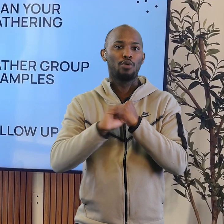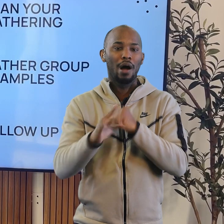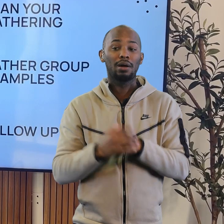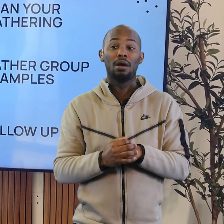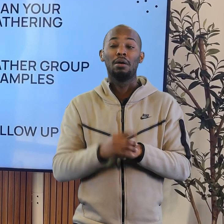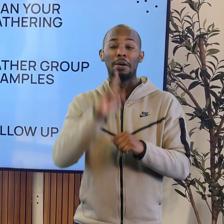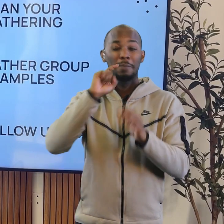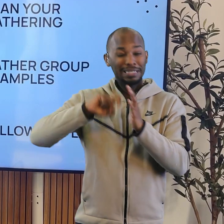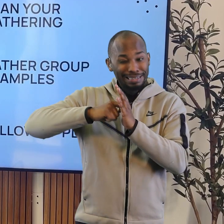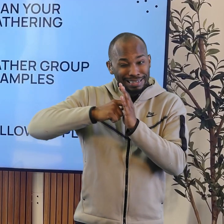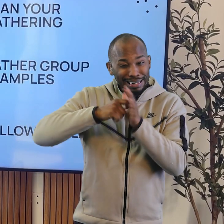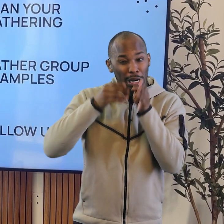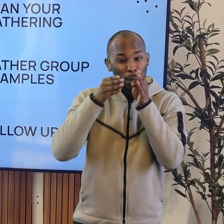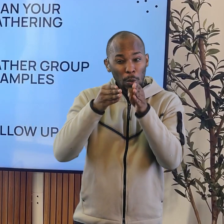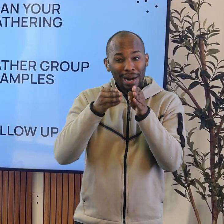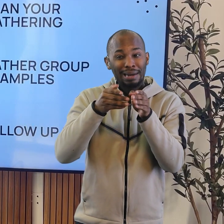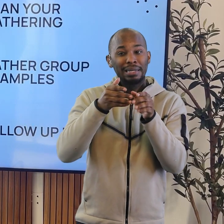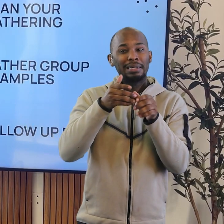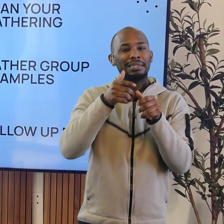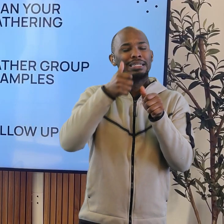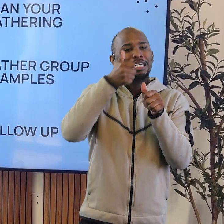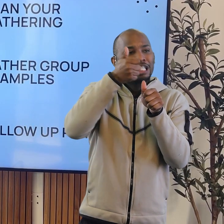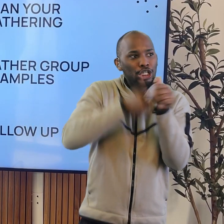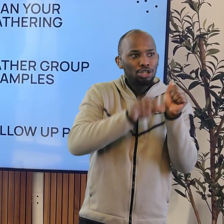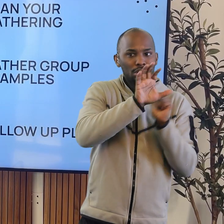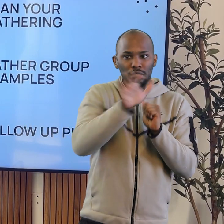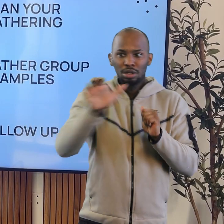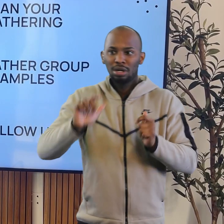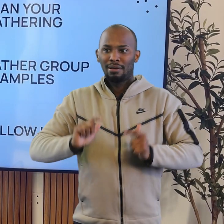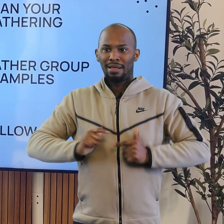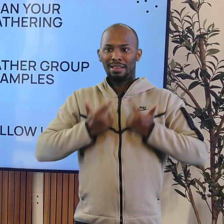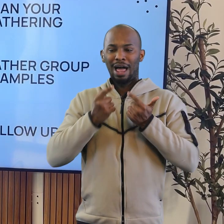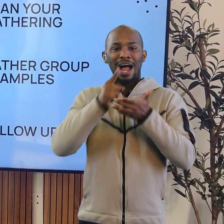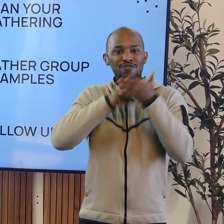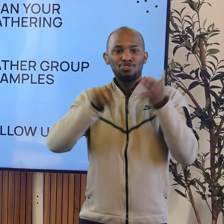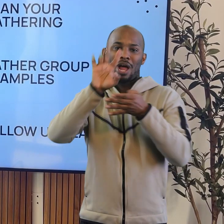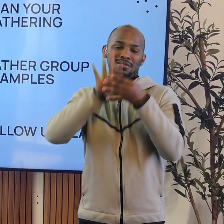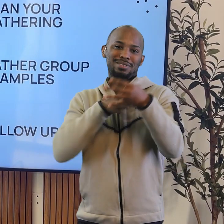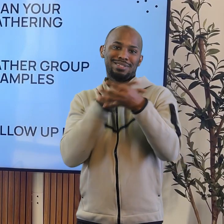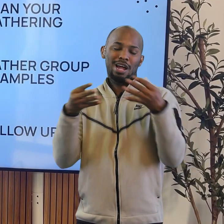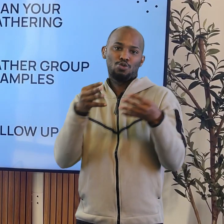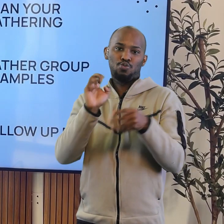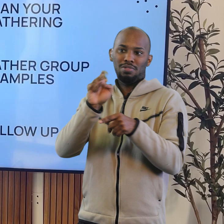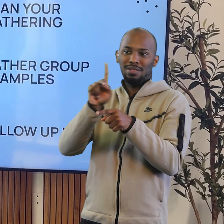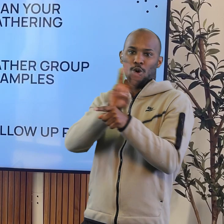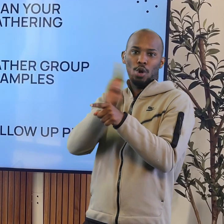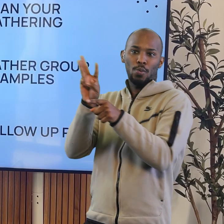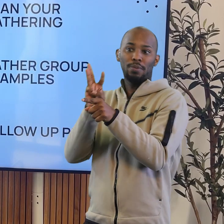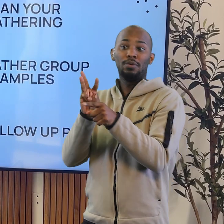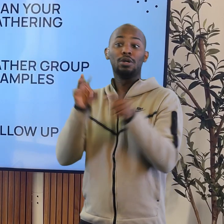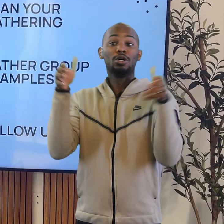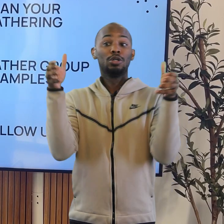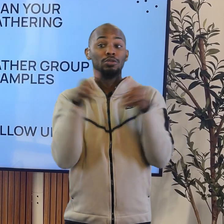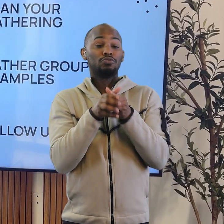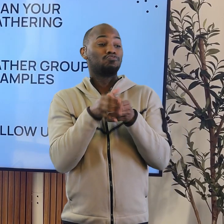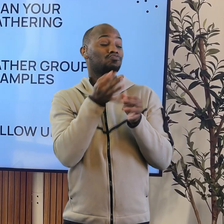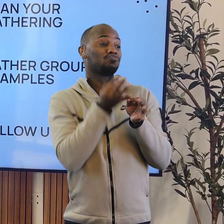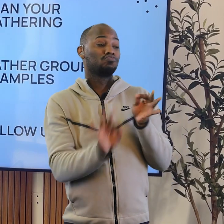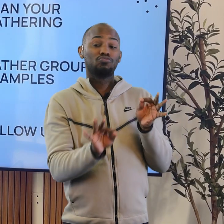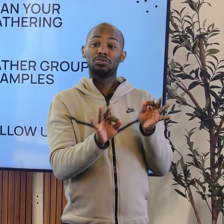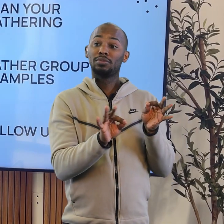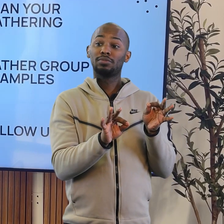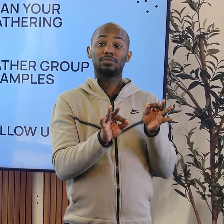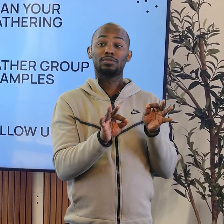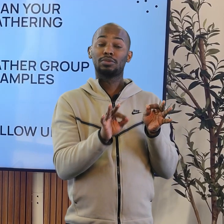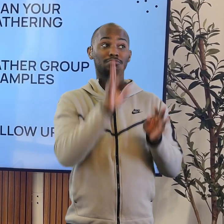broadcast, but to see when each continent's broadcast goes live, check the schedule link on the website. Your Gather group can be as